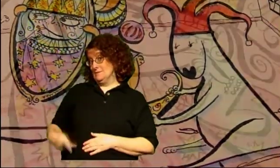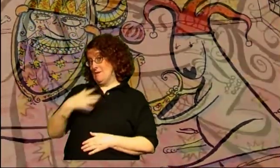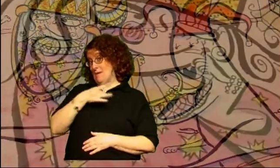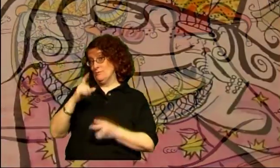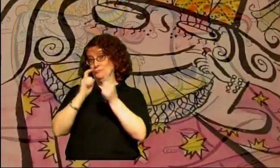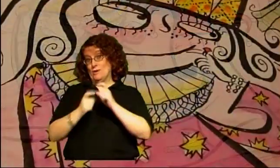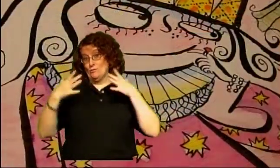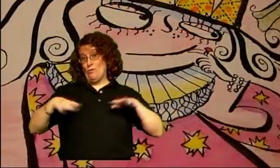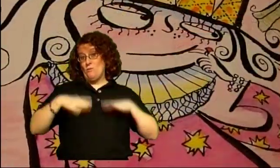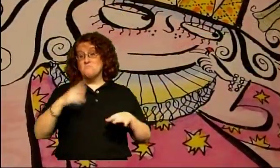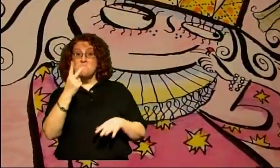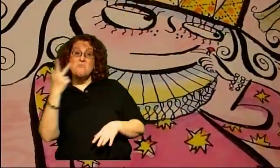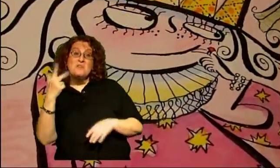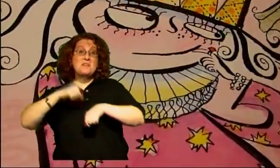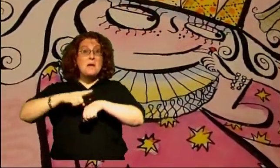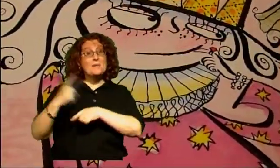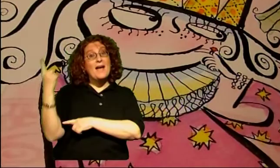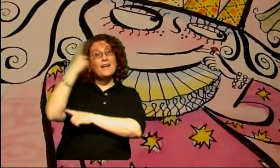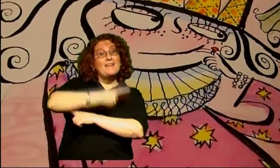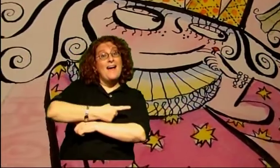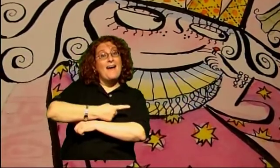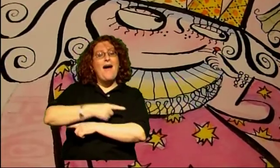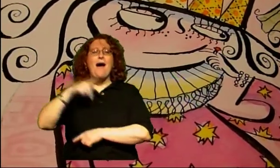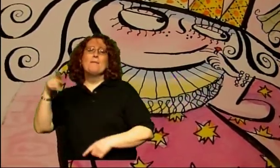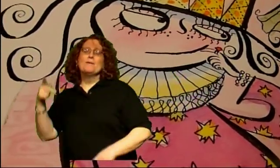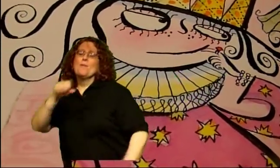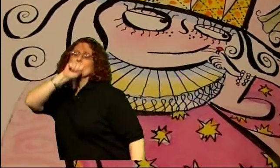Penelope loved to change her outfits.